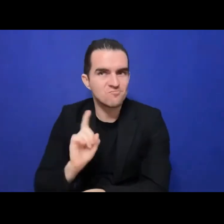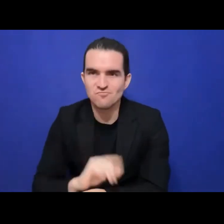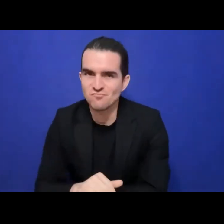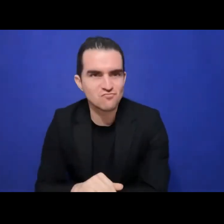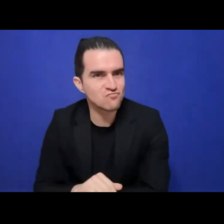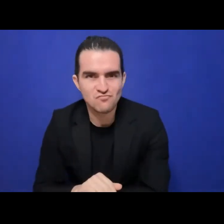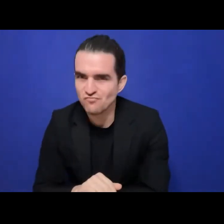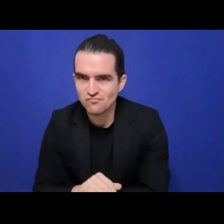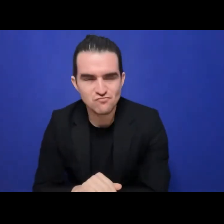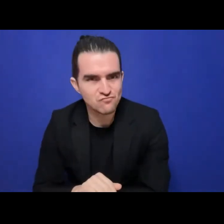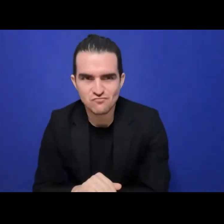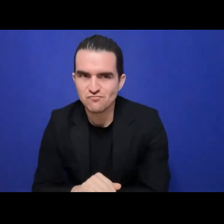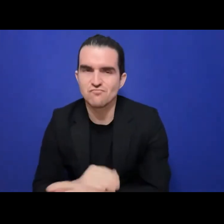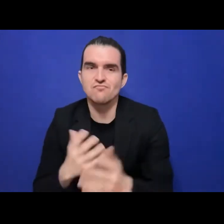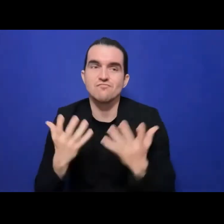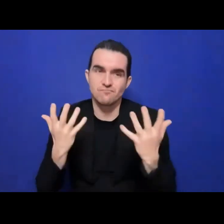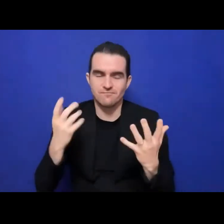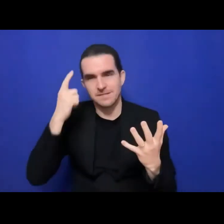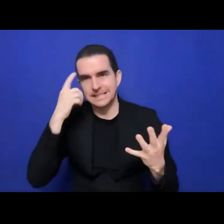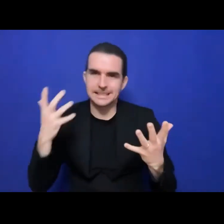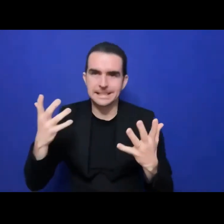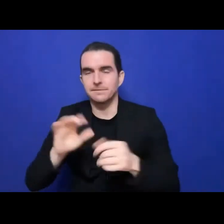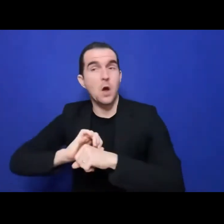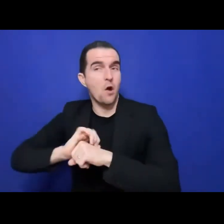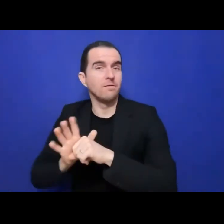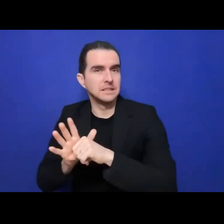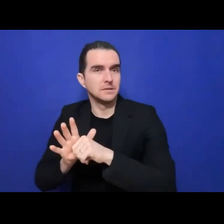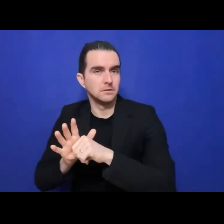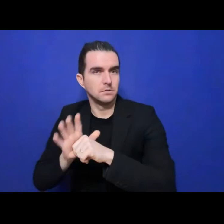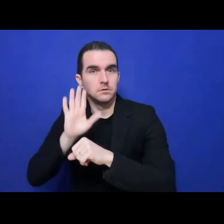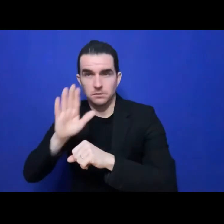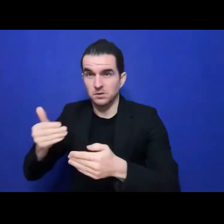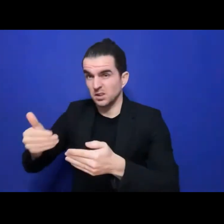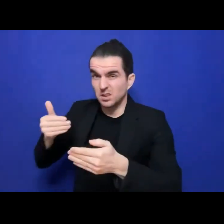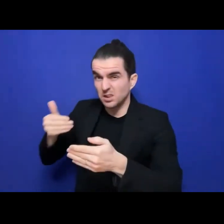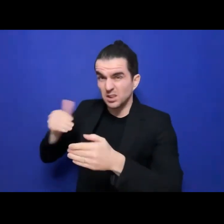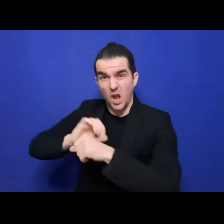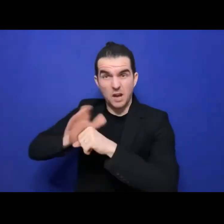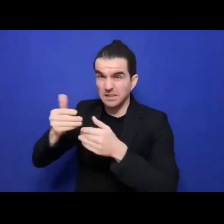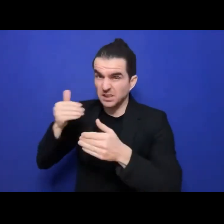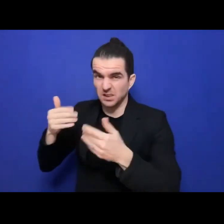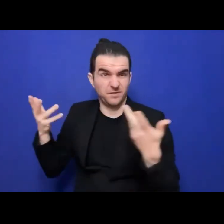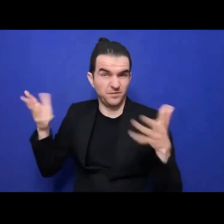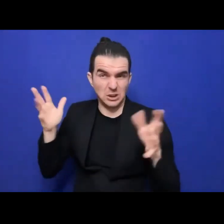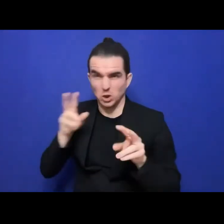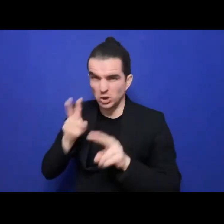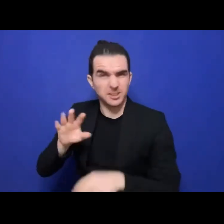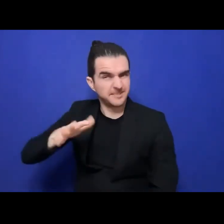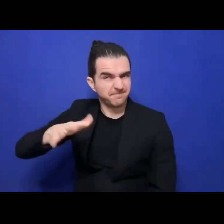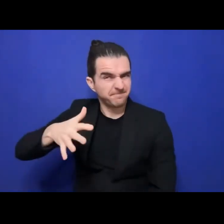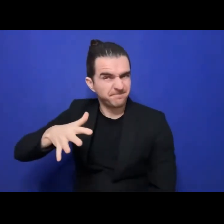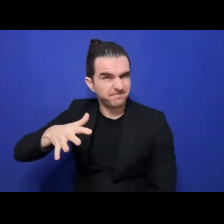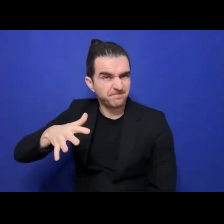pre-pandemic, with almost 1 billion people forced to spend more than 10% of their household income